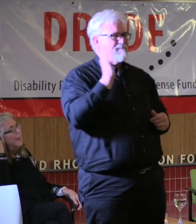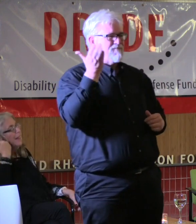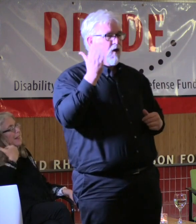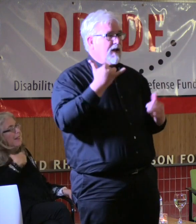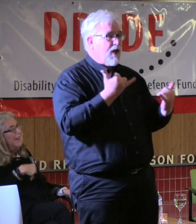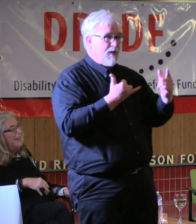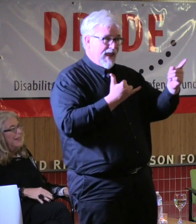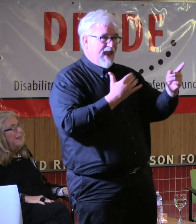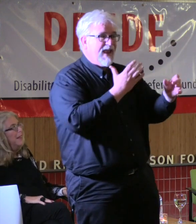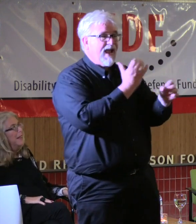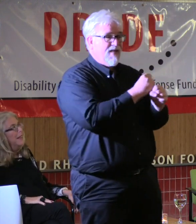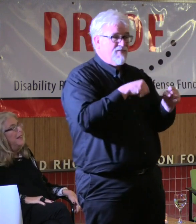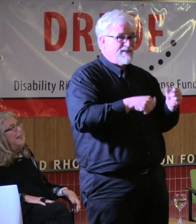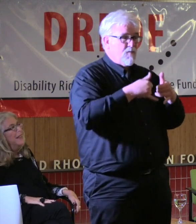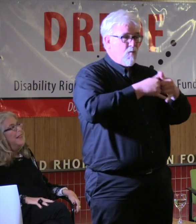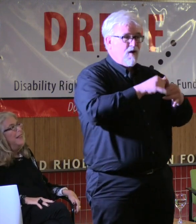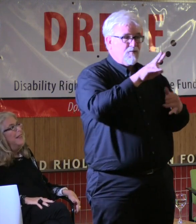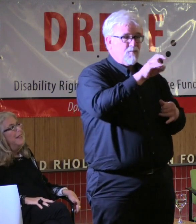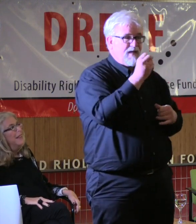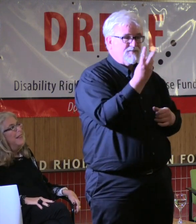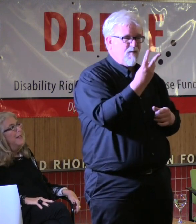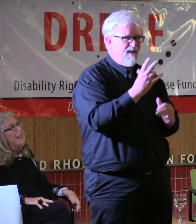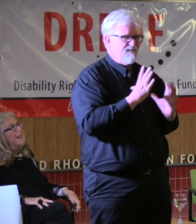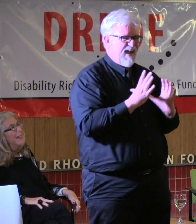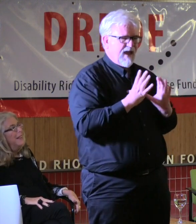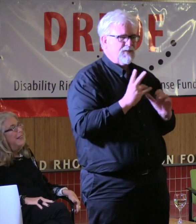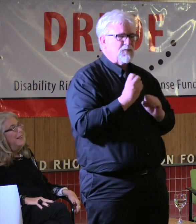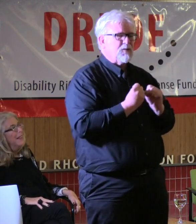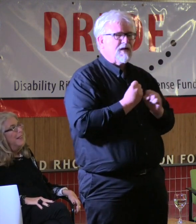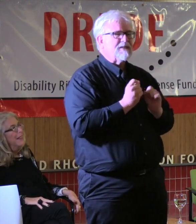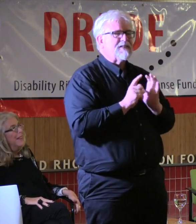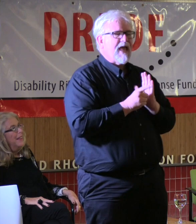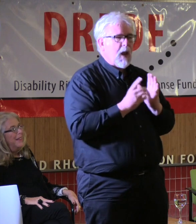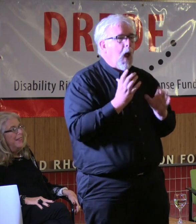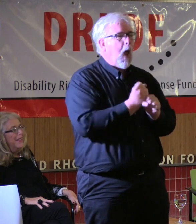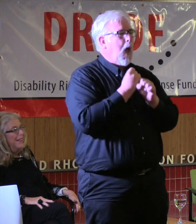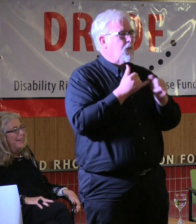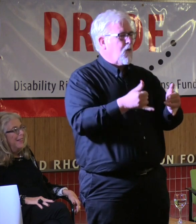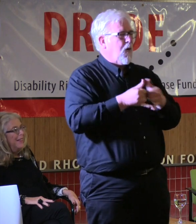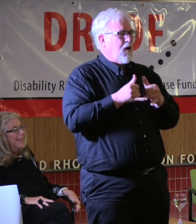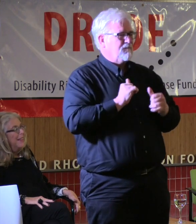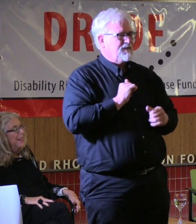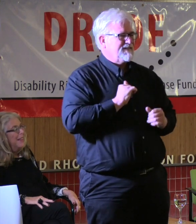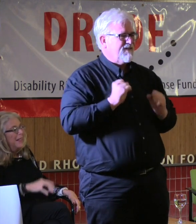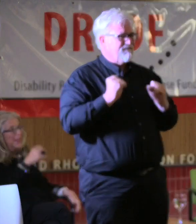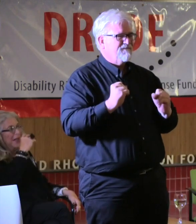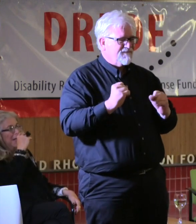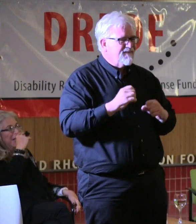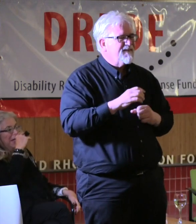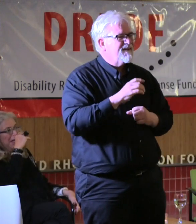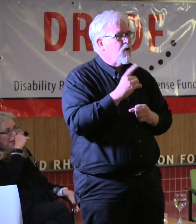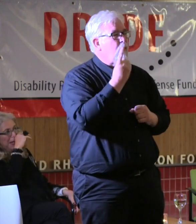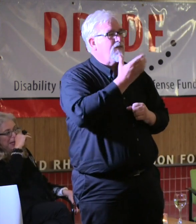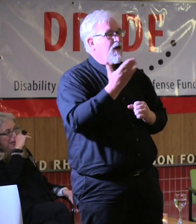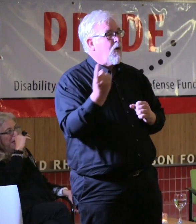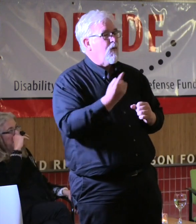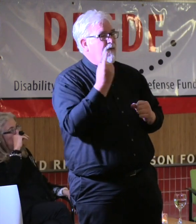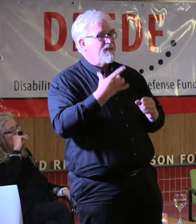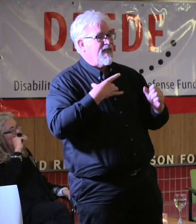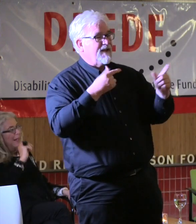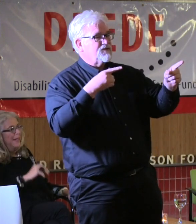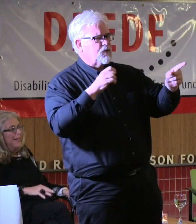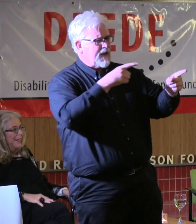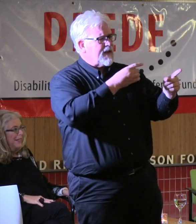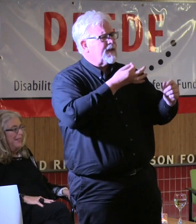award in 2012. Okay, I get along a little bit later. The one thing I've always liked about George Miller is, though, he knew